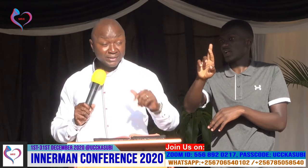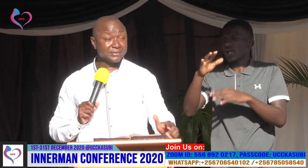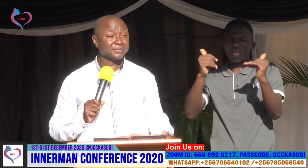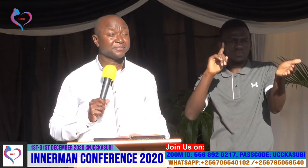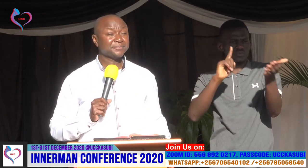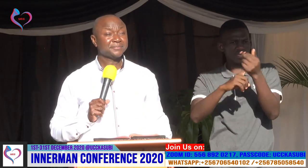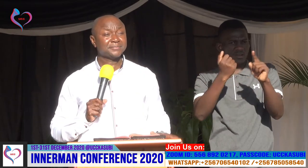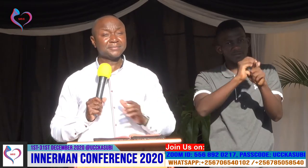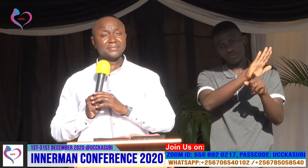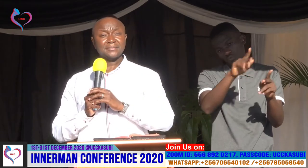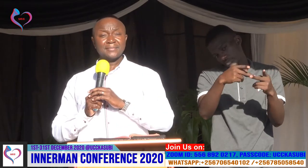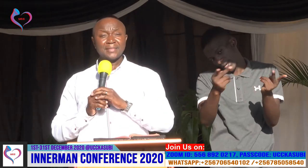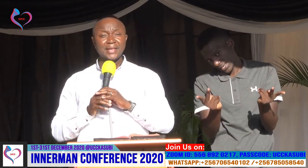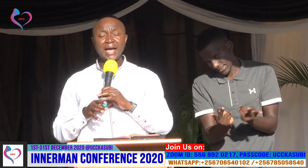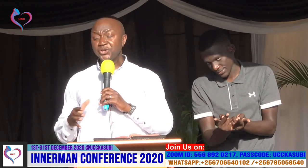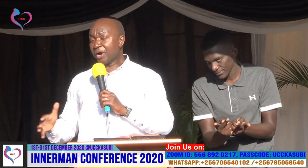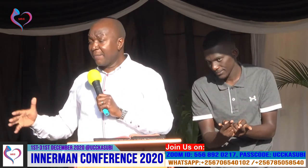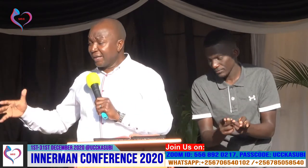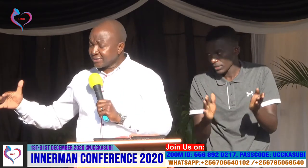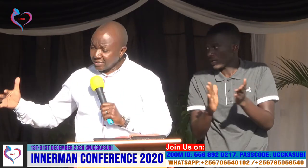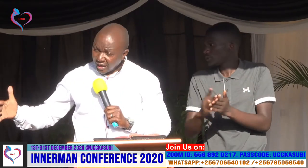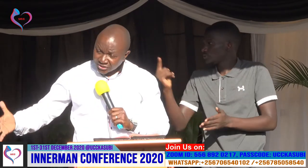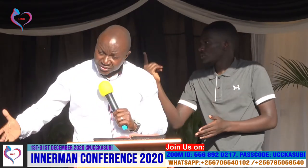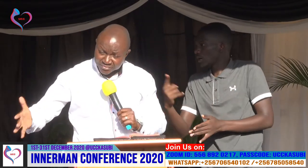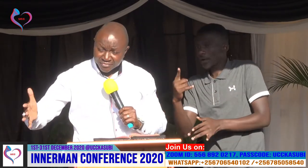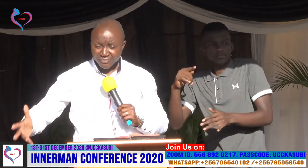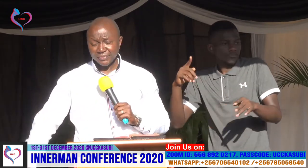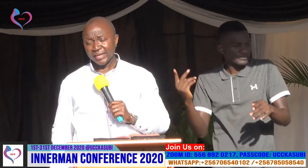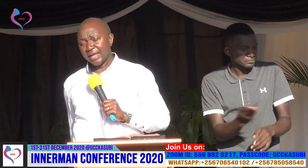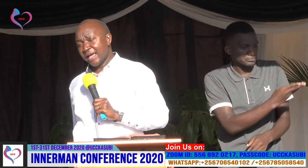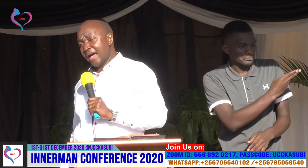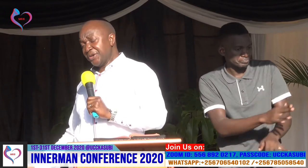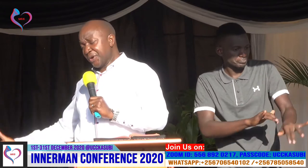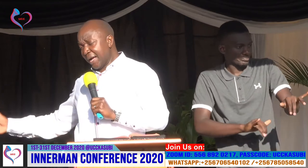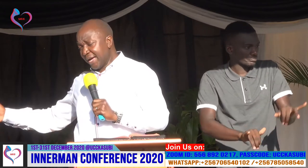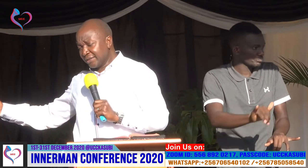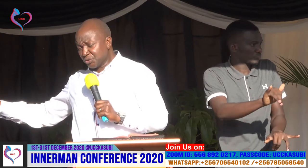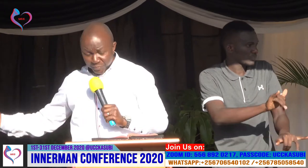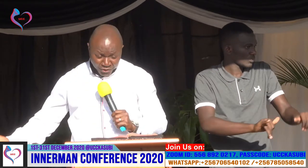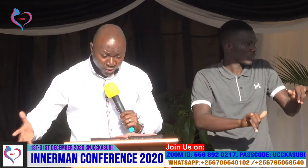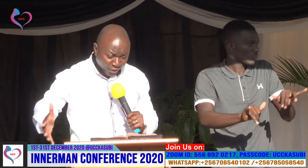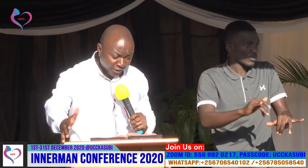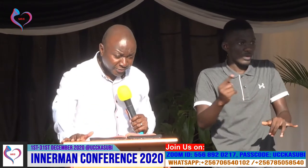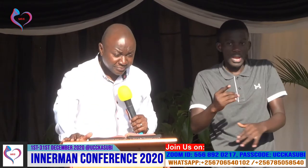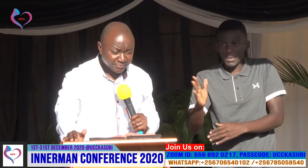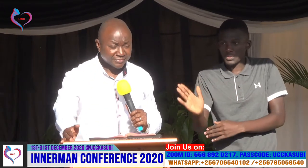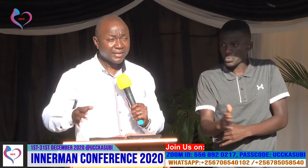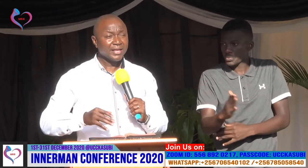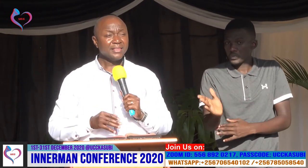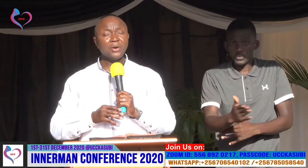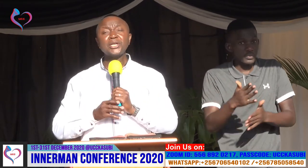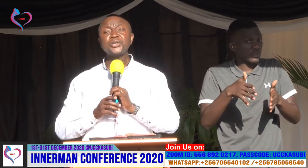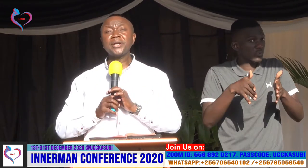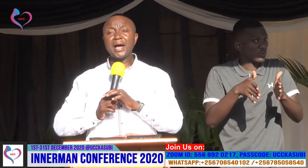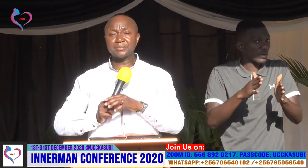your place, and you come and slash, and you come and sweep the